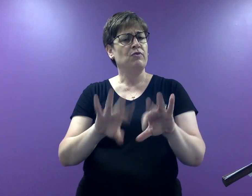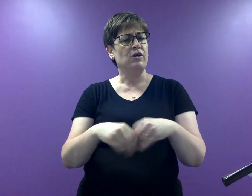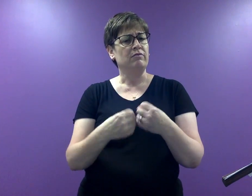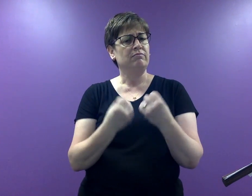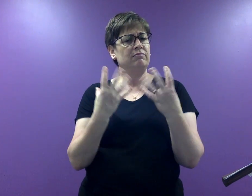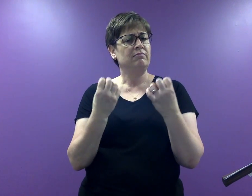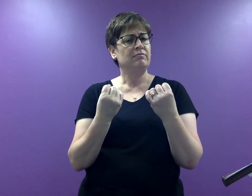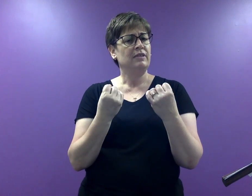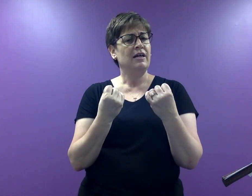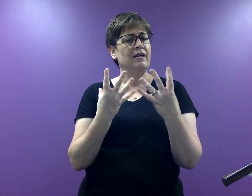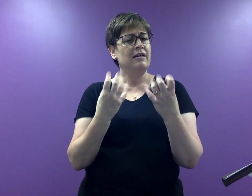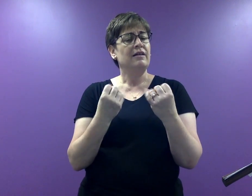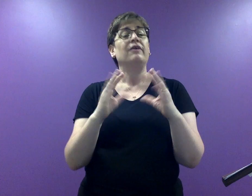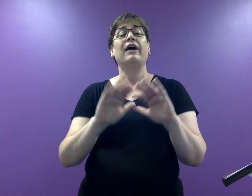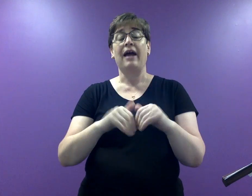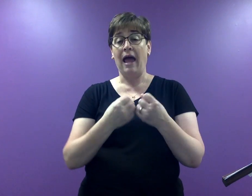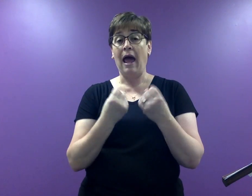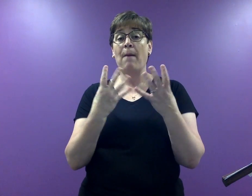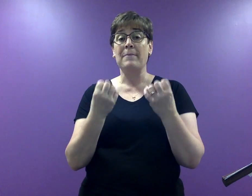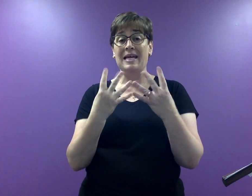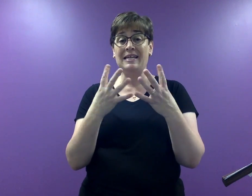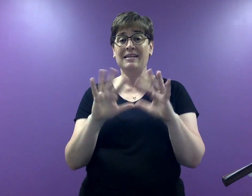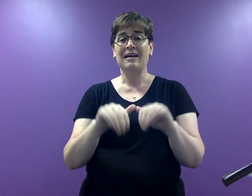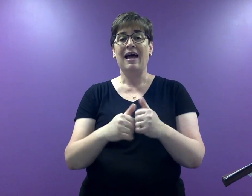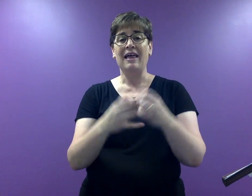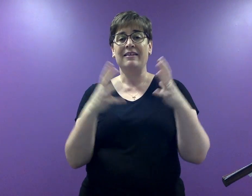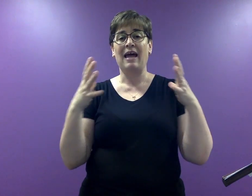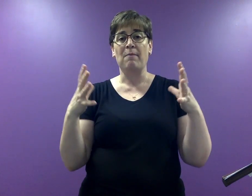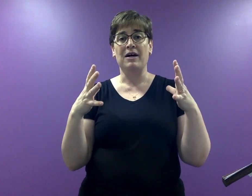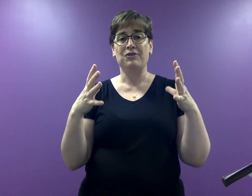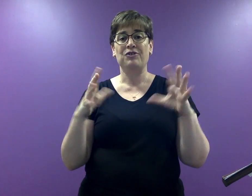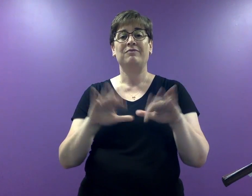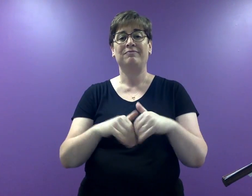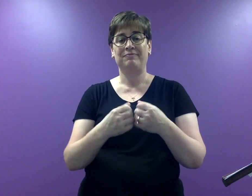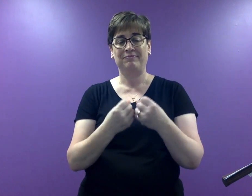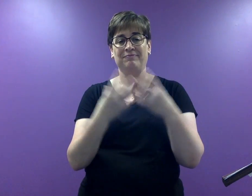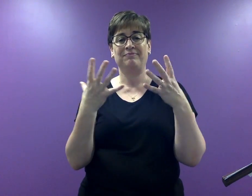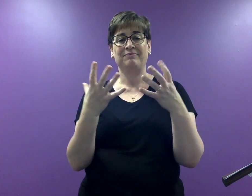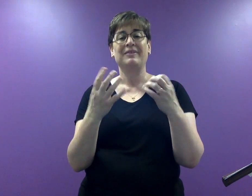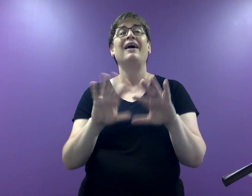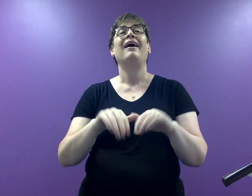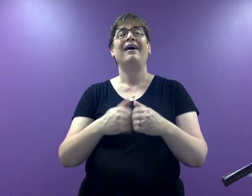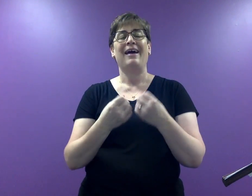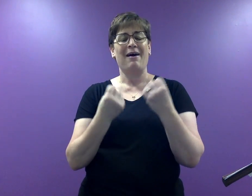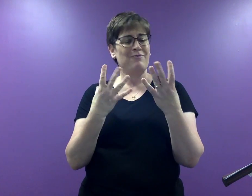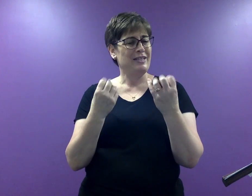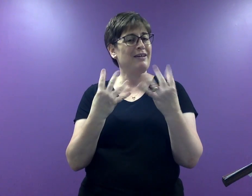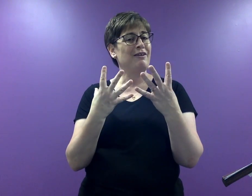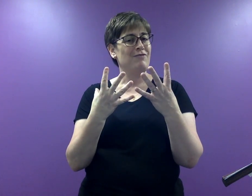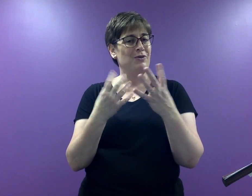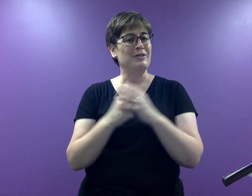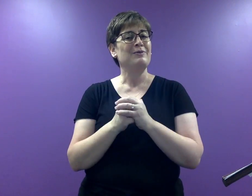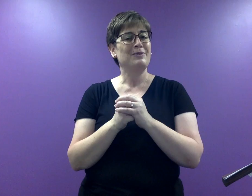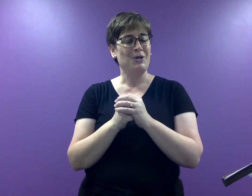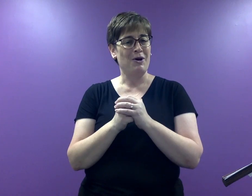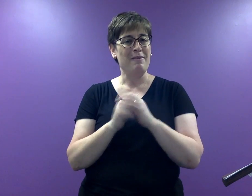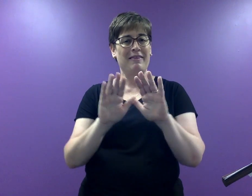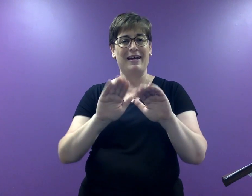wrong. Okay, how many and then how much? I was getting confused. Sorry about that.